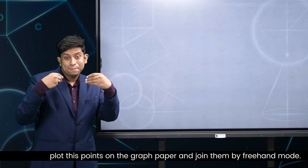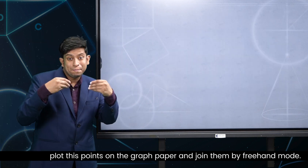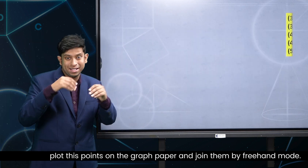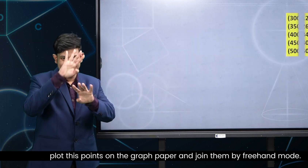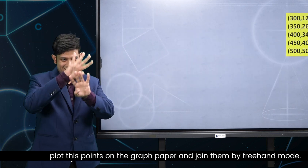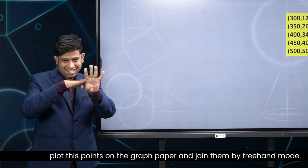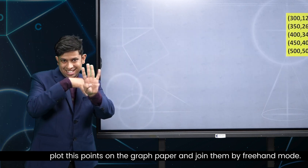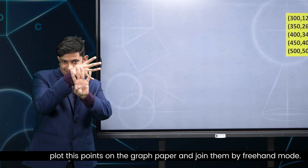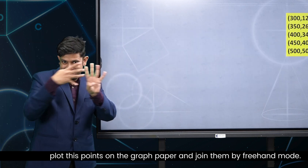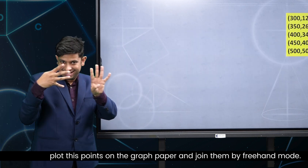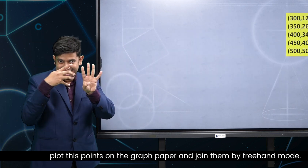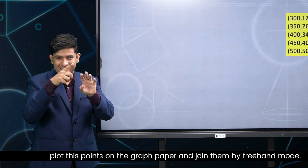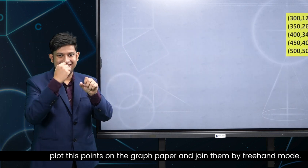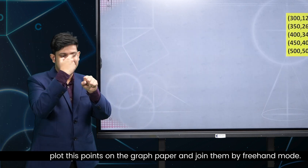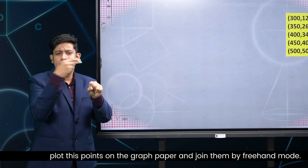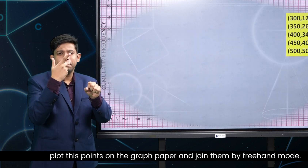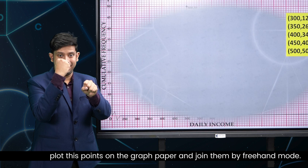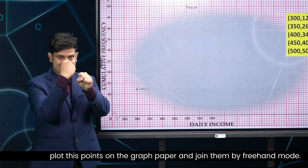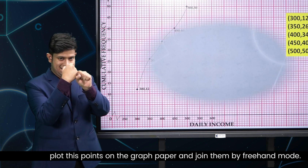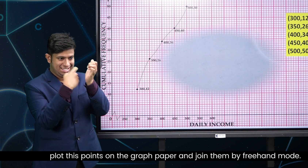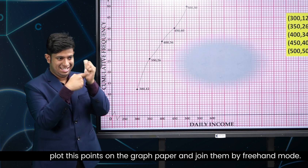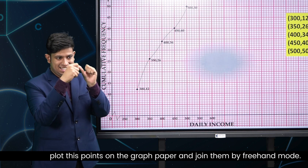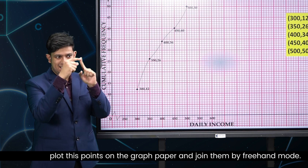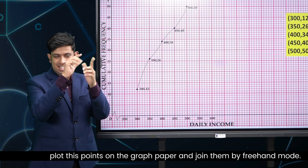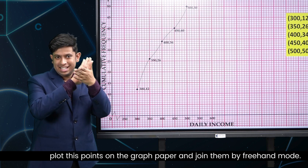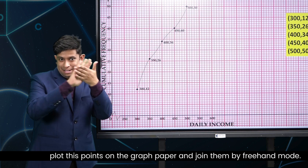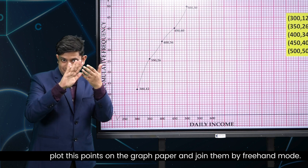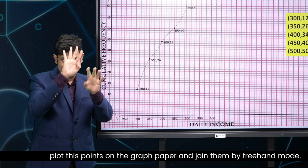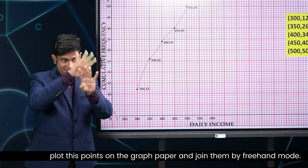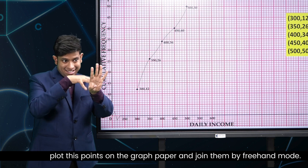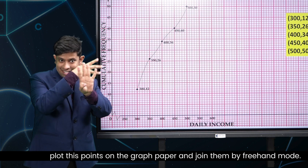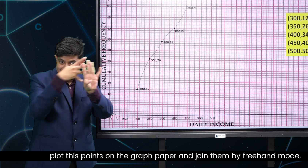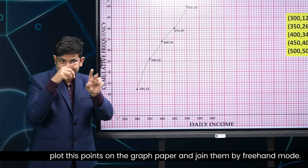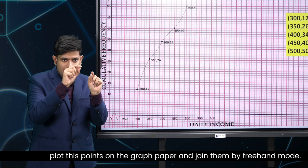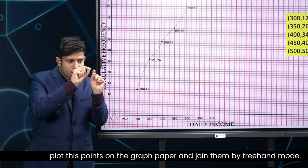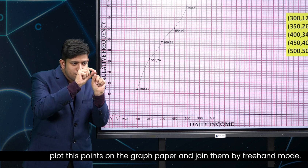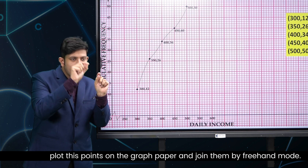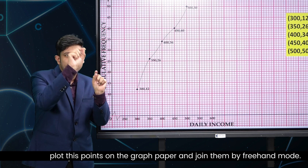Plot these points on the graph paper and join them by a freehand smooth curve.